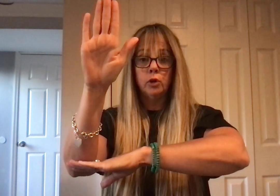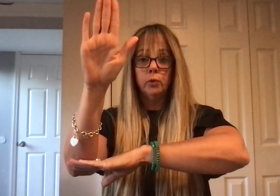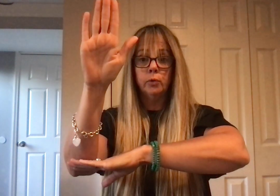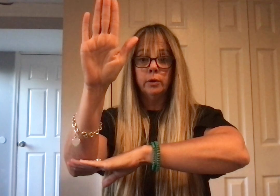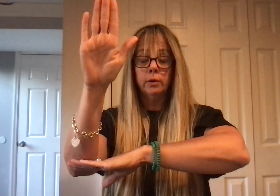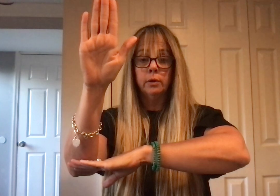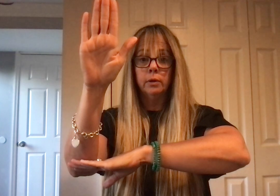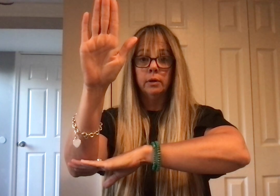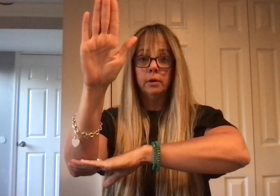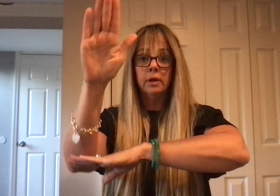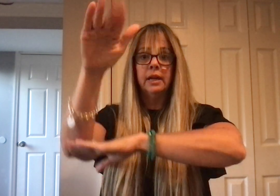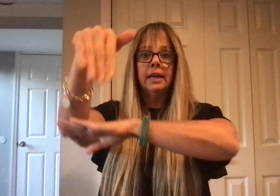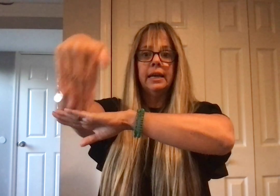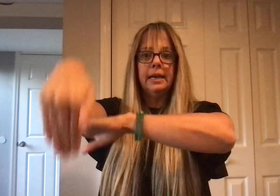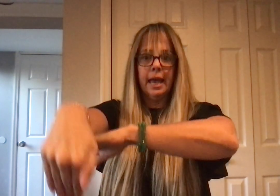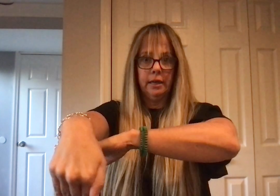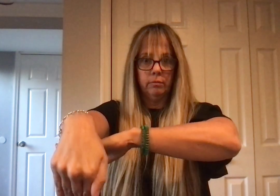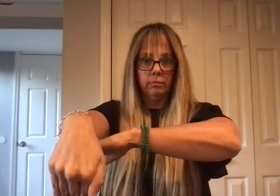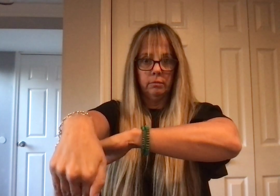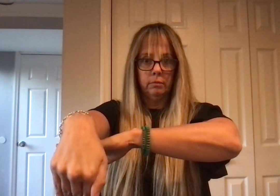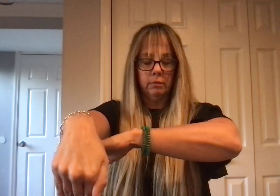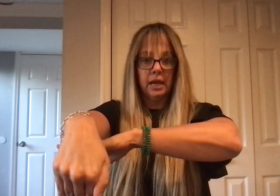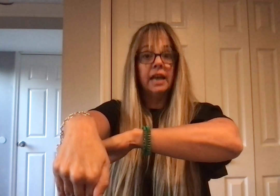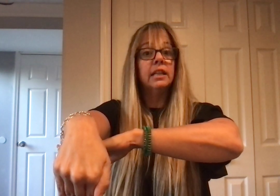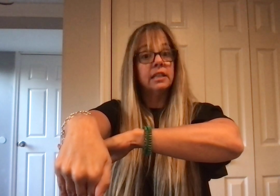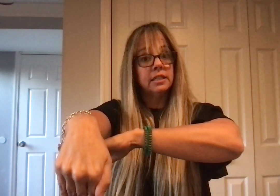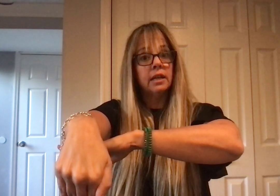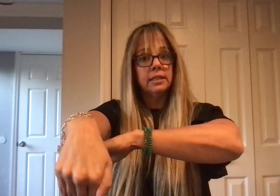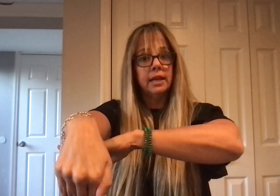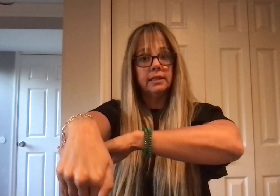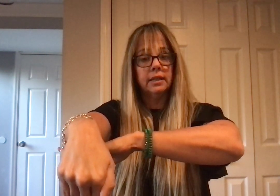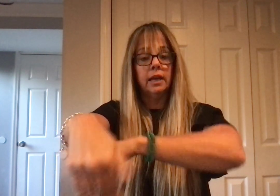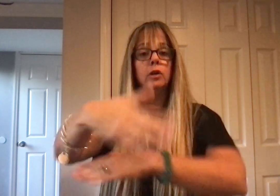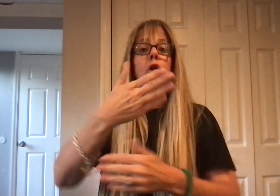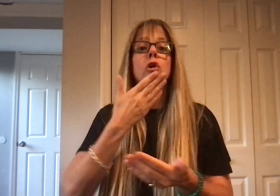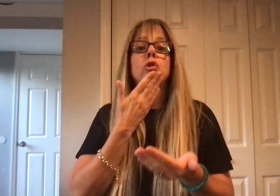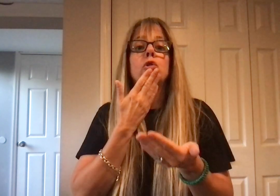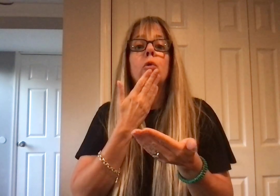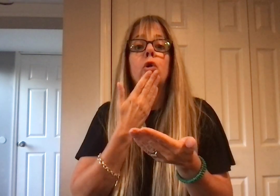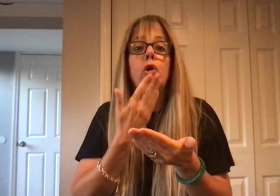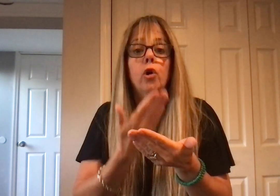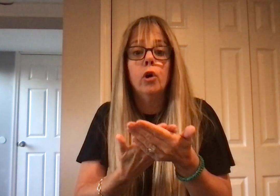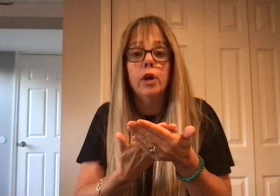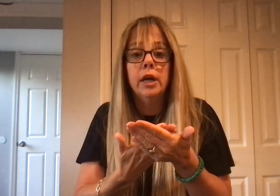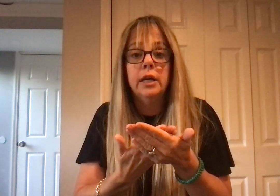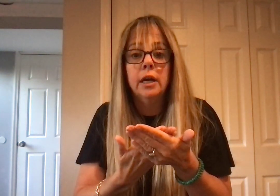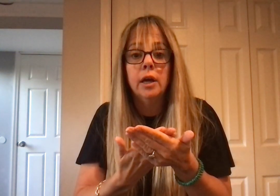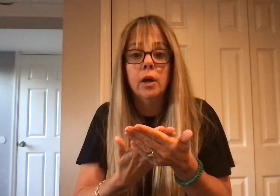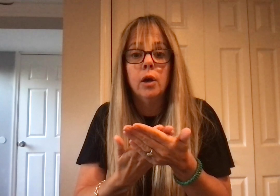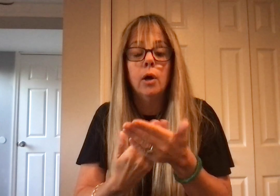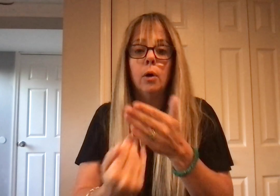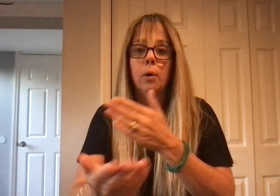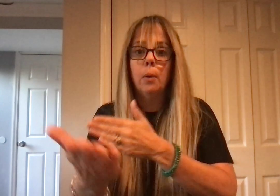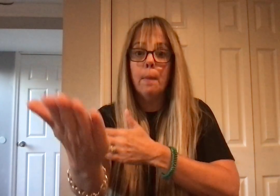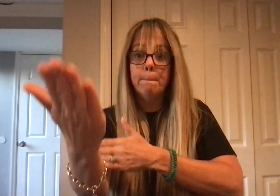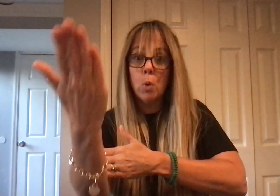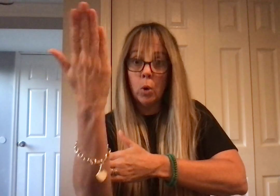Afternoon, night. Okay, like the sun sets at night. So good